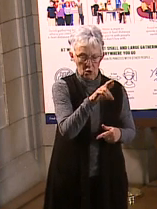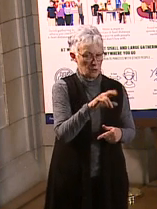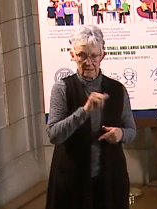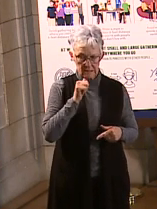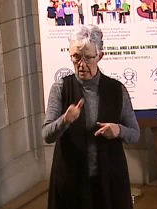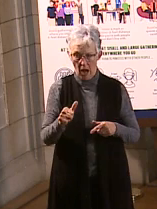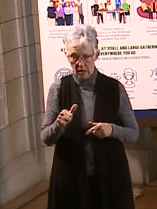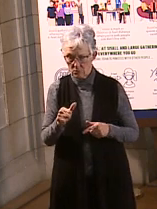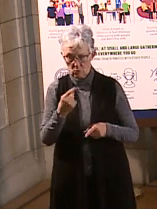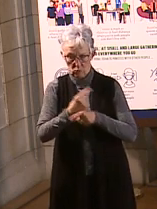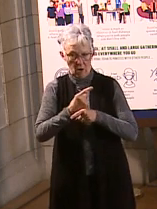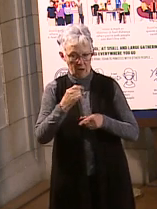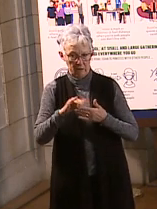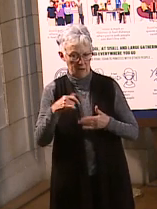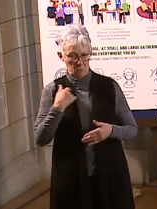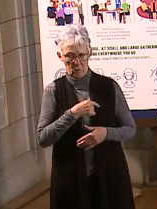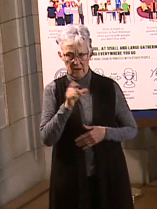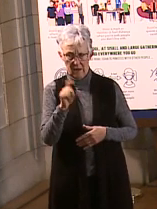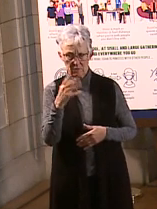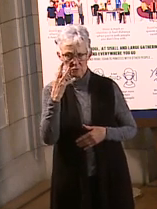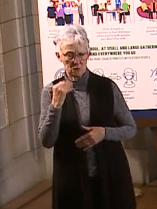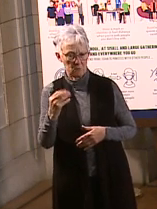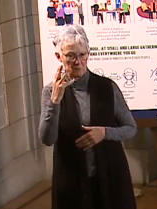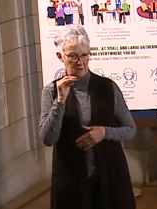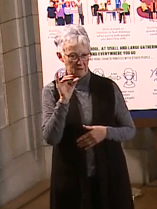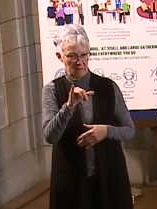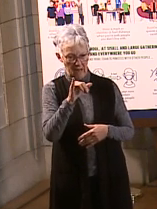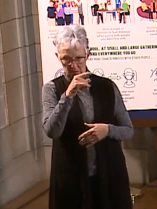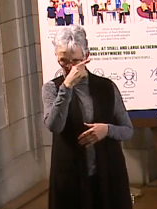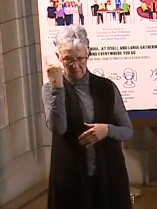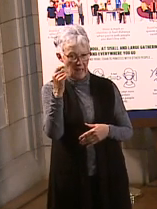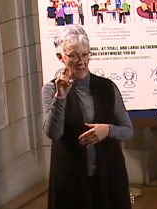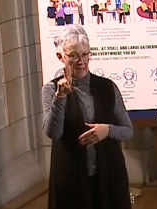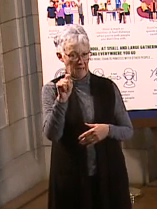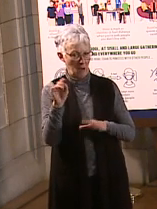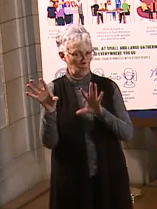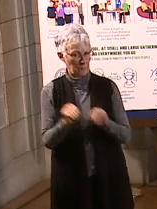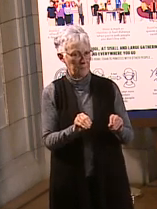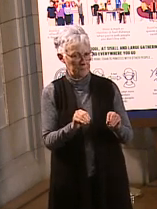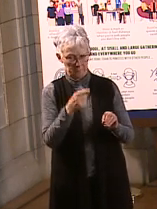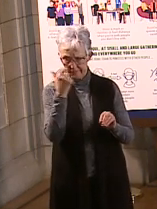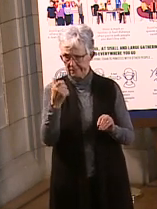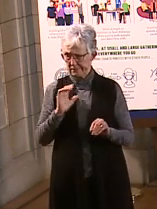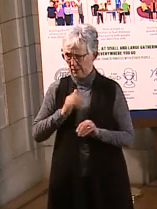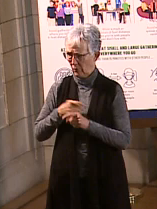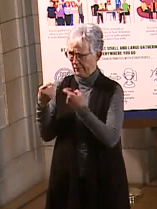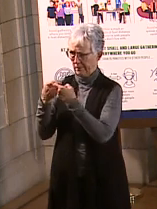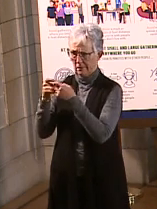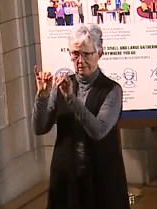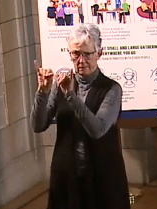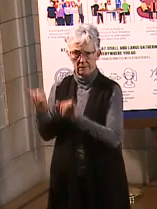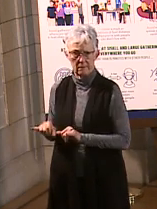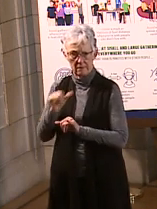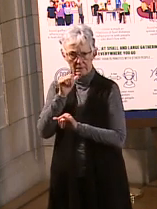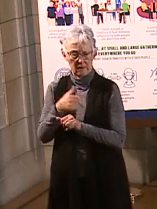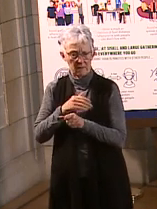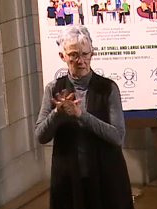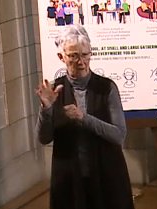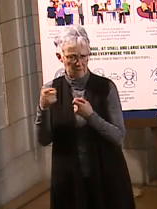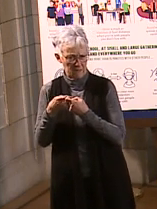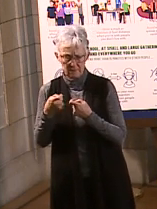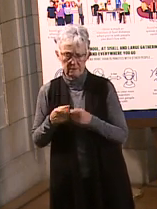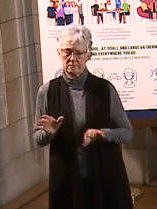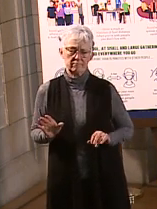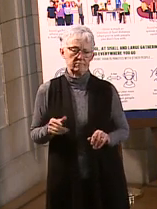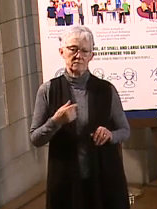have to endure these rolling blackouts, especially at a time when it's so cold. So that's what we'll continue to focus on, and I'll be working with folks to be able to make